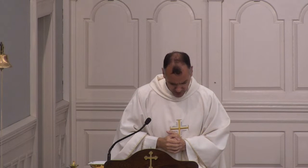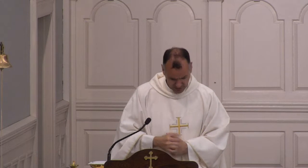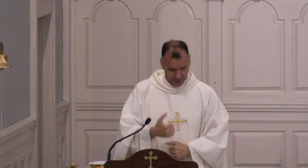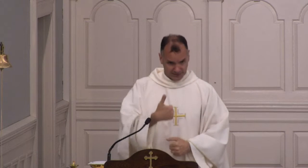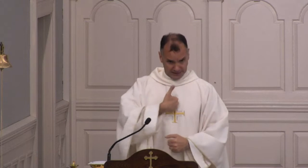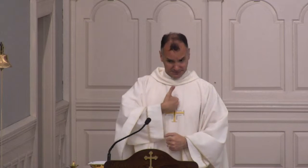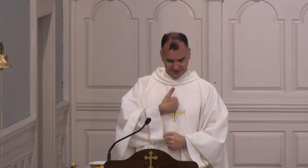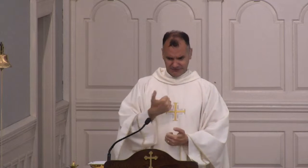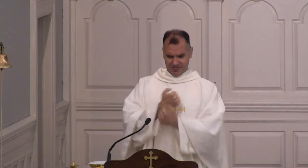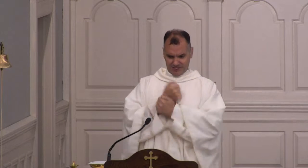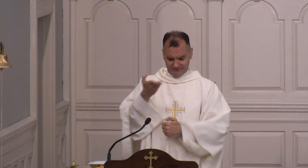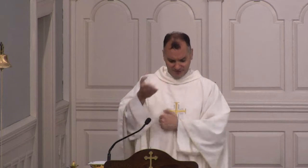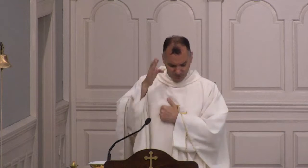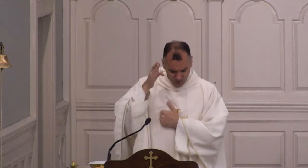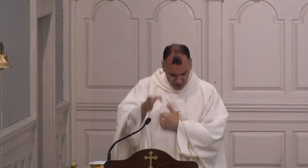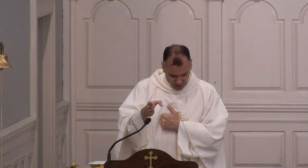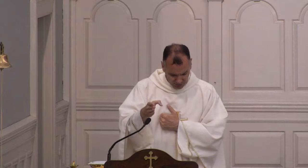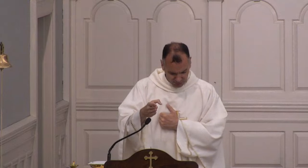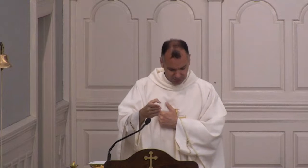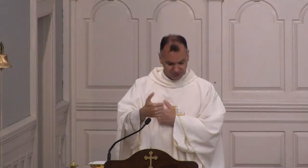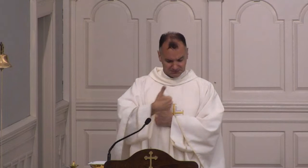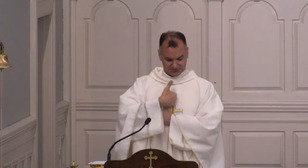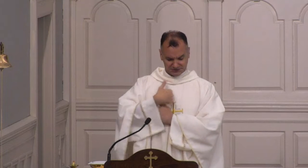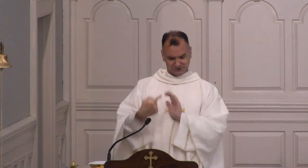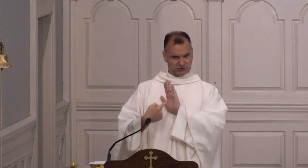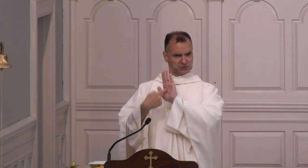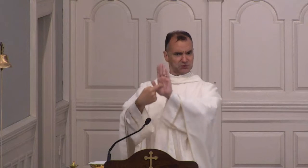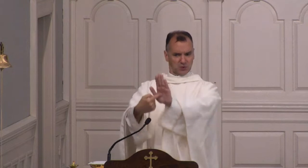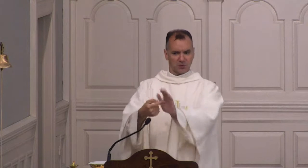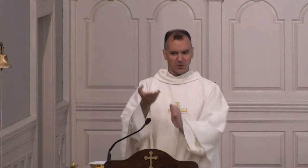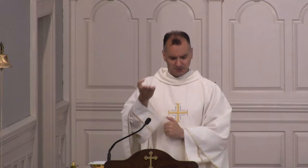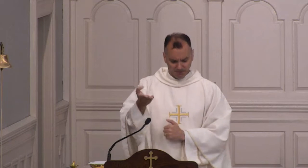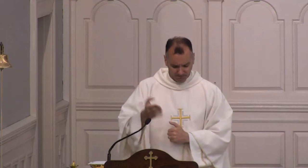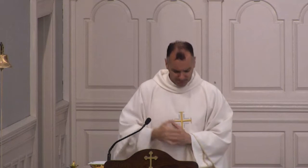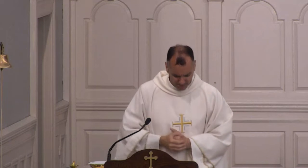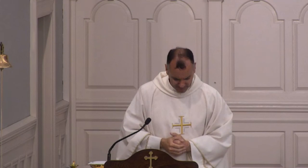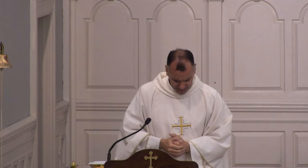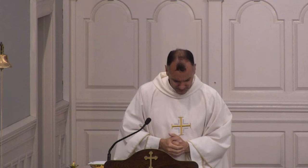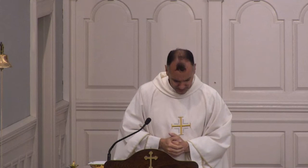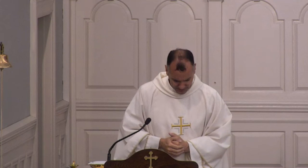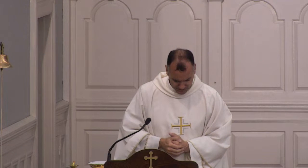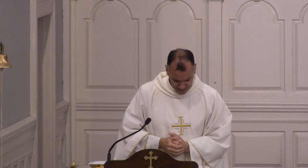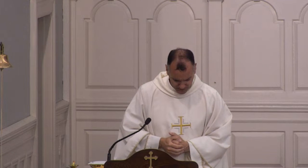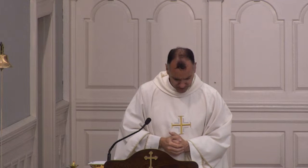and I will love him and reveal myself to him."